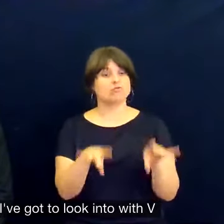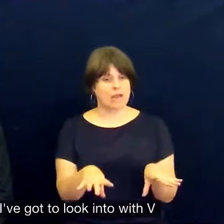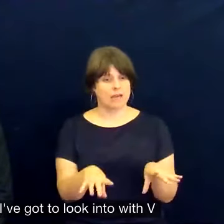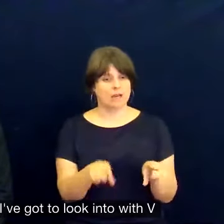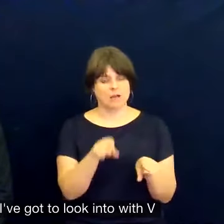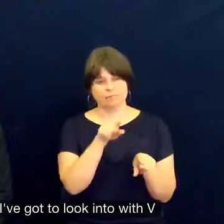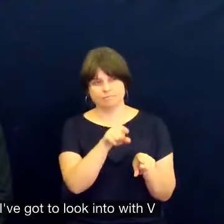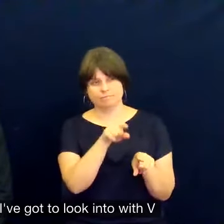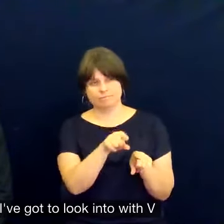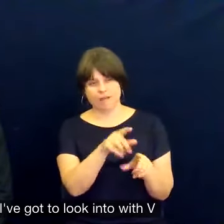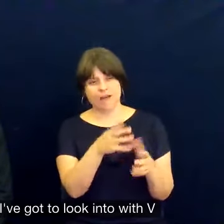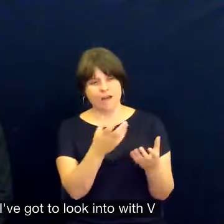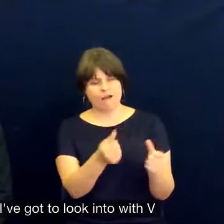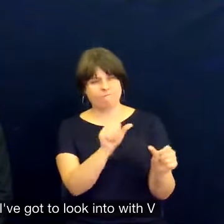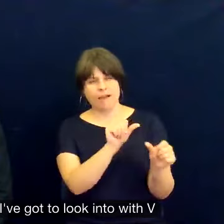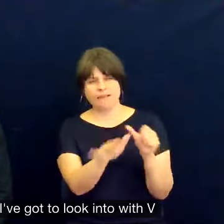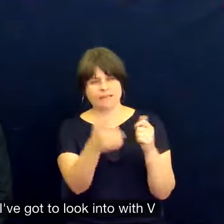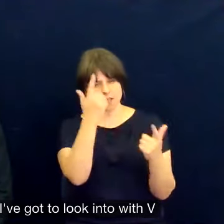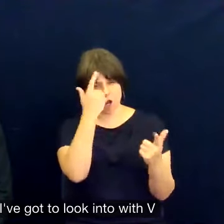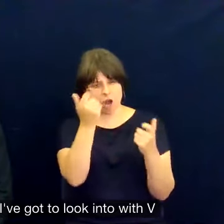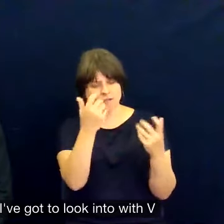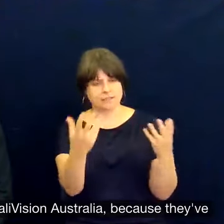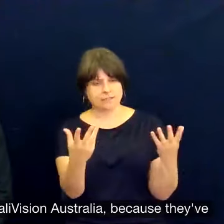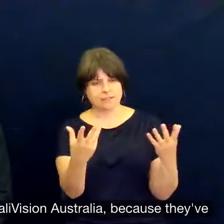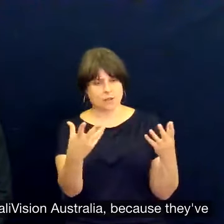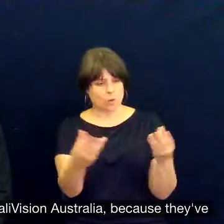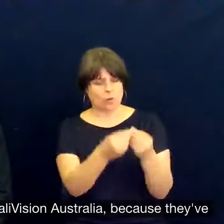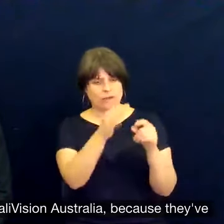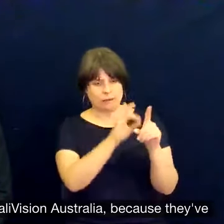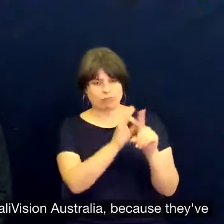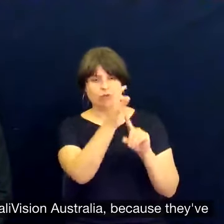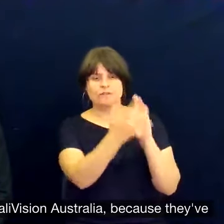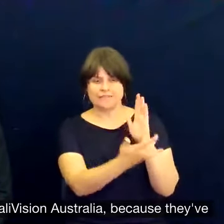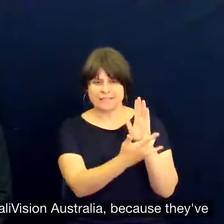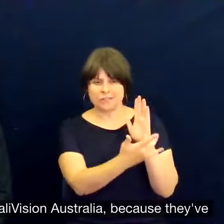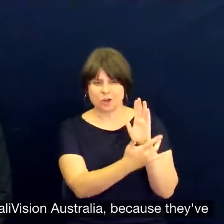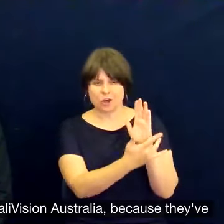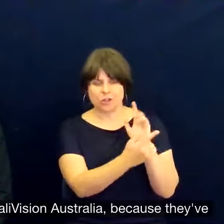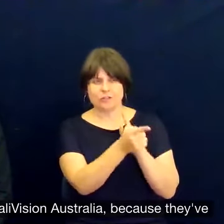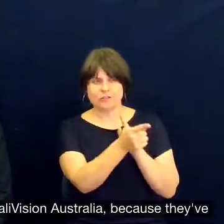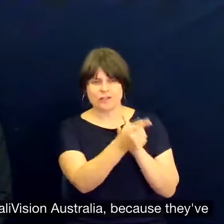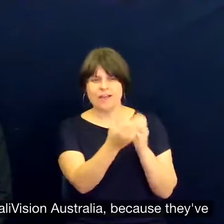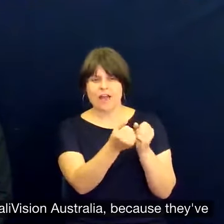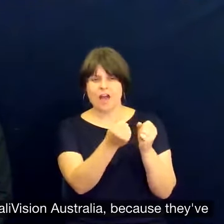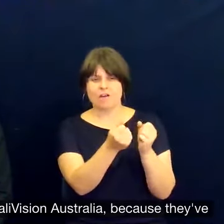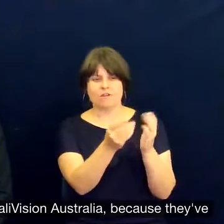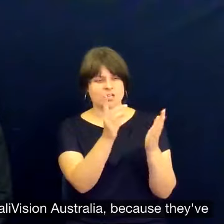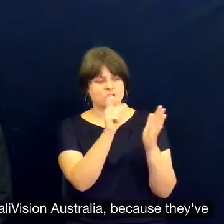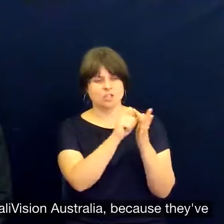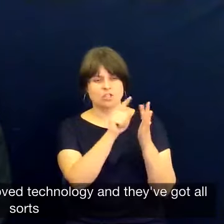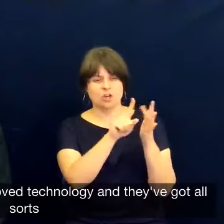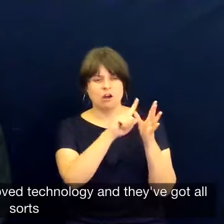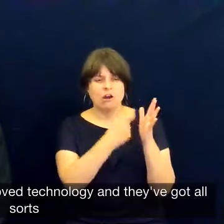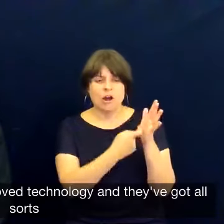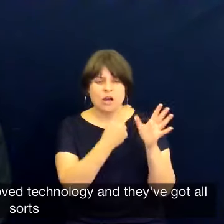really they've got some great ideas with improved technology, and they've got all sorts of diaries and other technology that